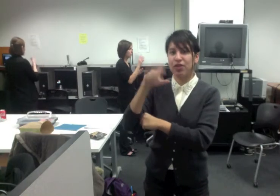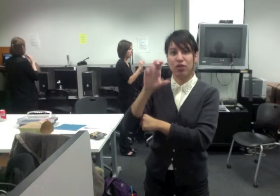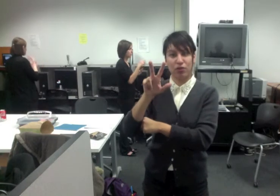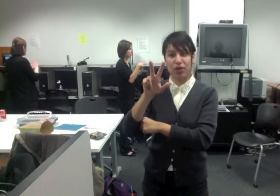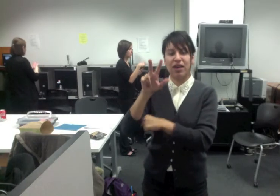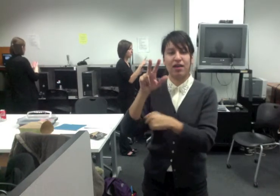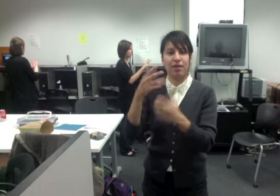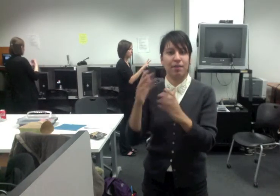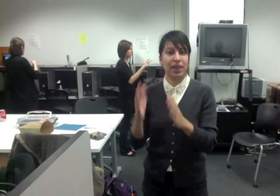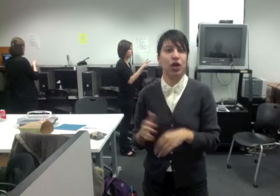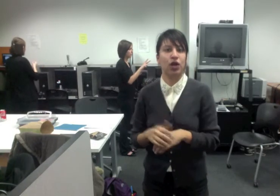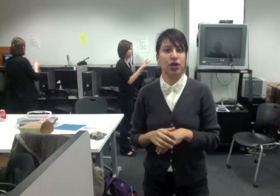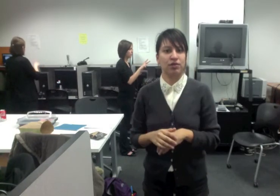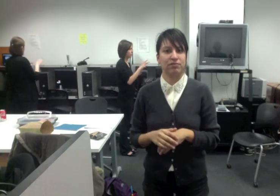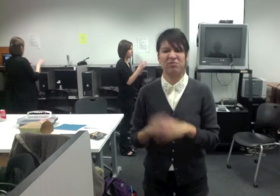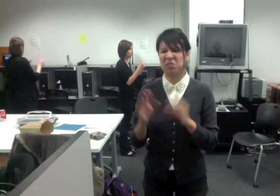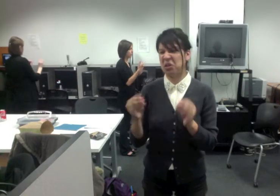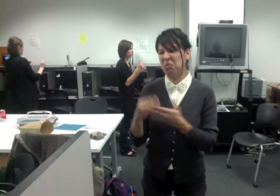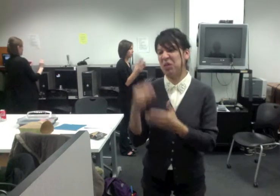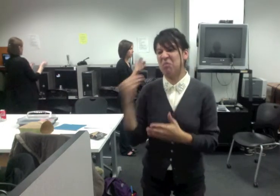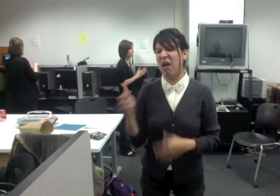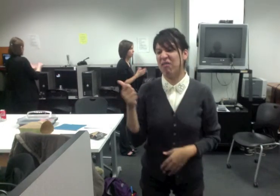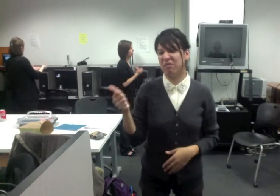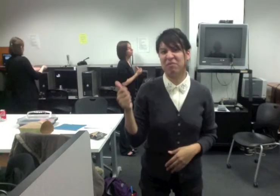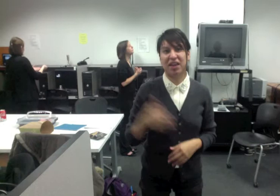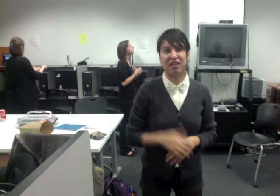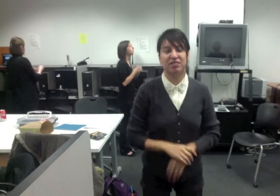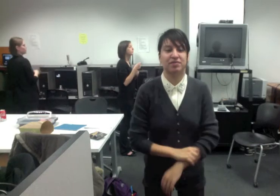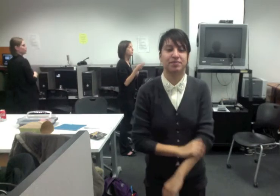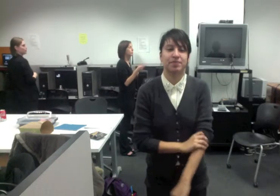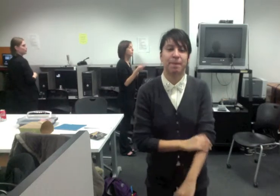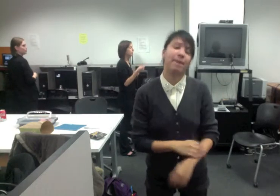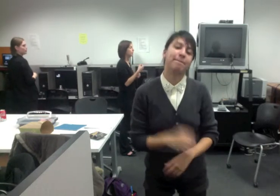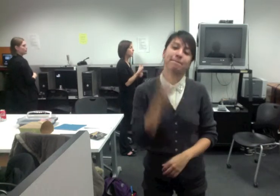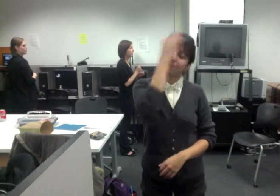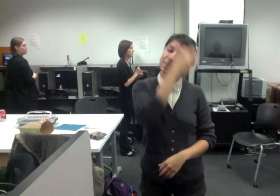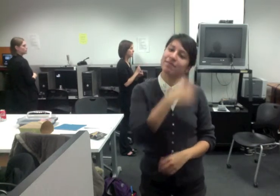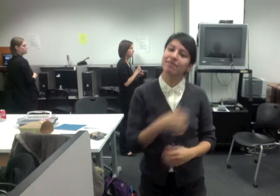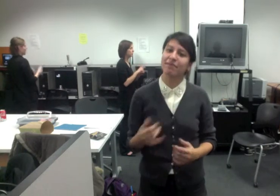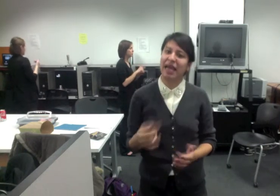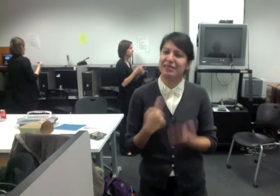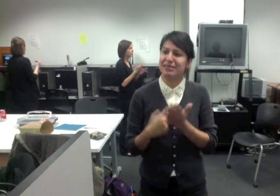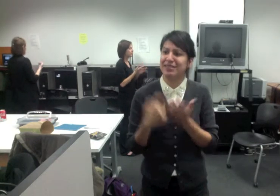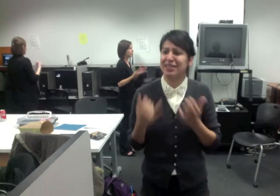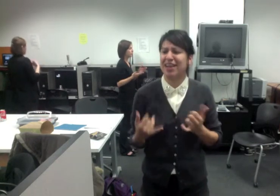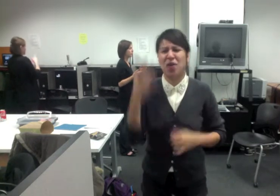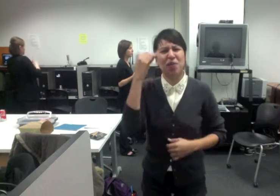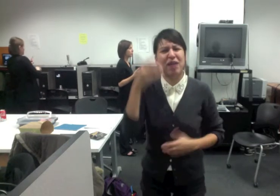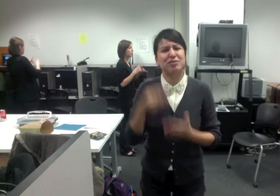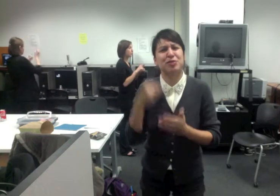products. And nobody bought one. In fact, talking about it now, we can't even imagine buying an MP3 player from Dell. Why would you buy an MP3 player from a computer